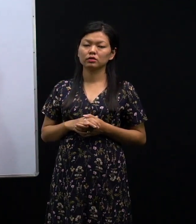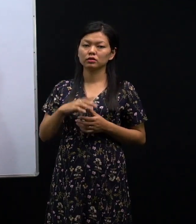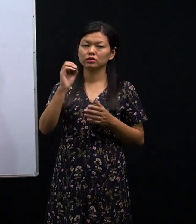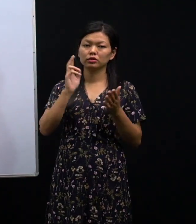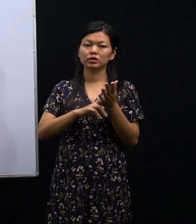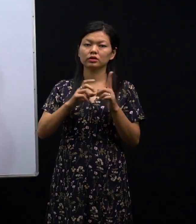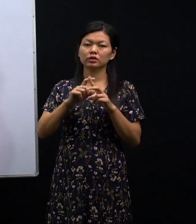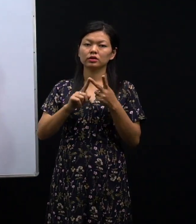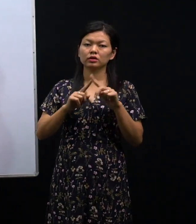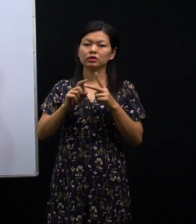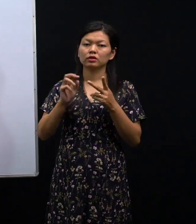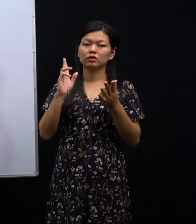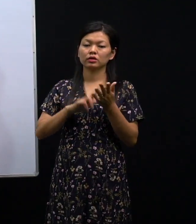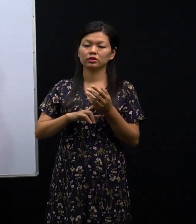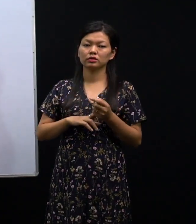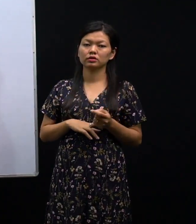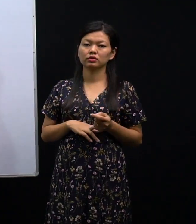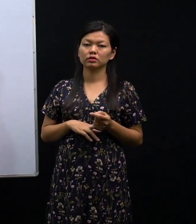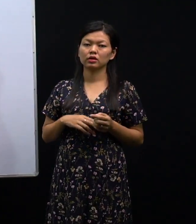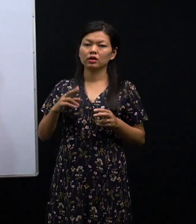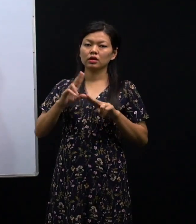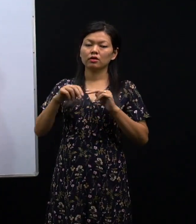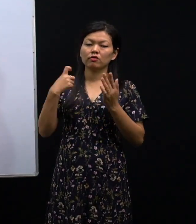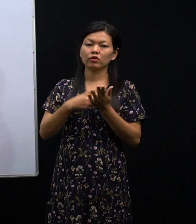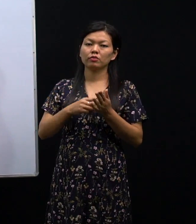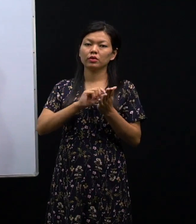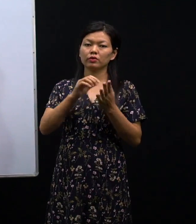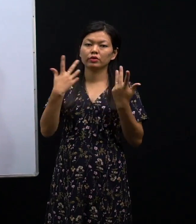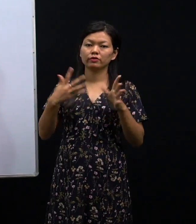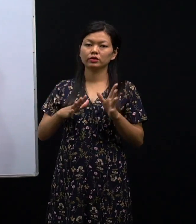conditions. This formula I think already wrote.